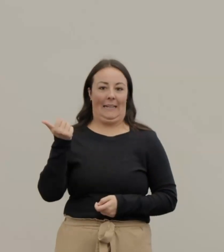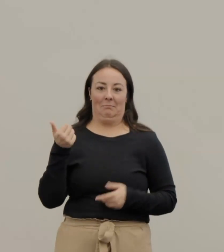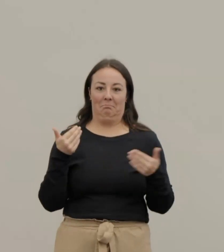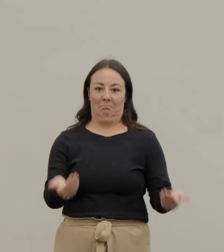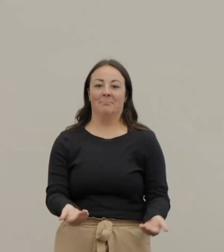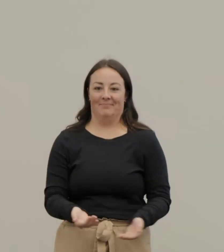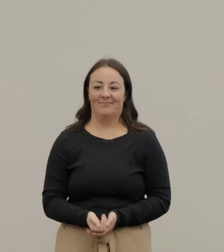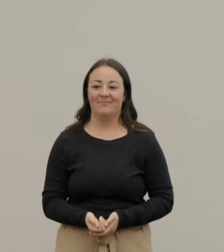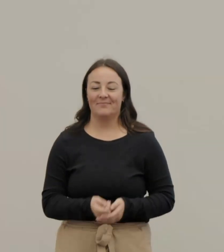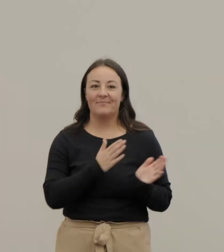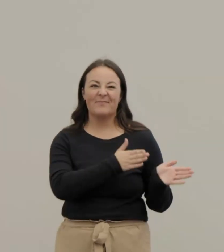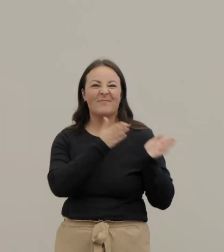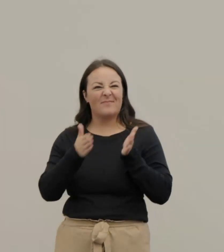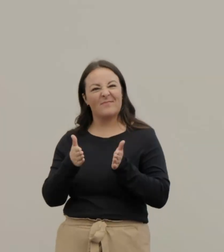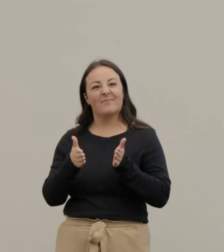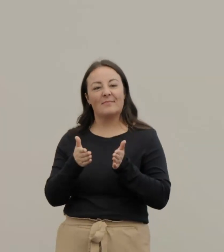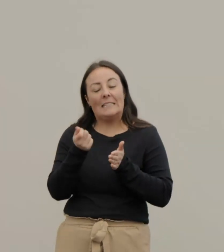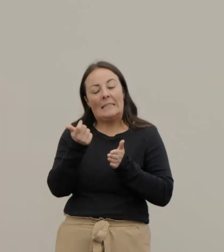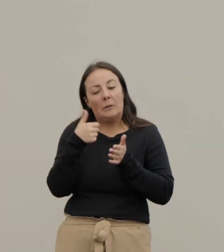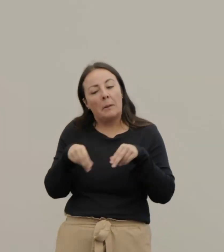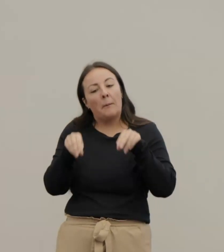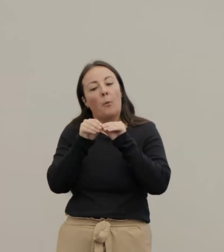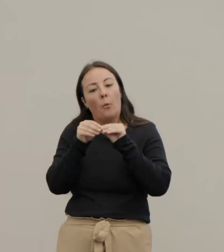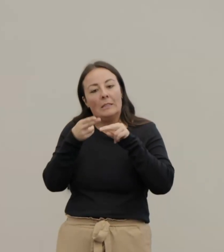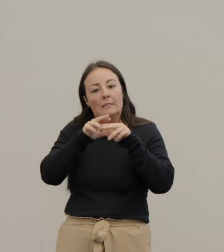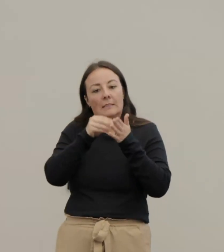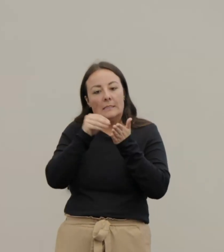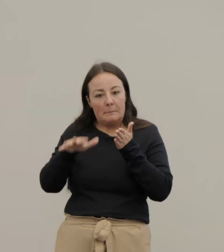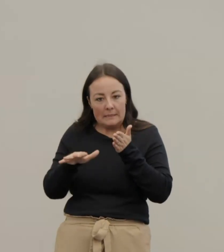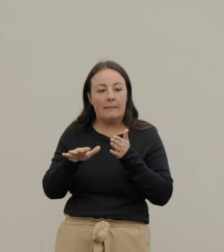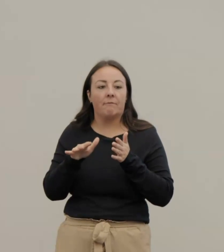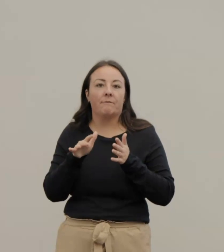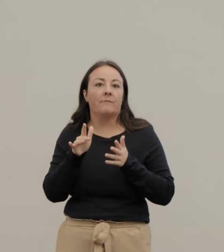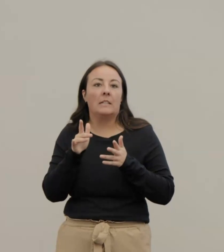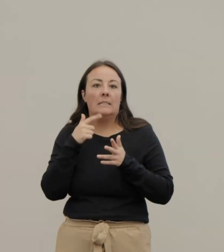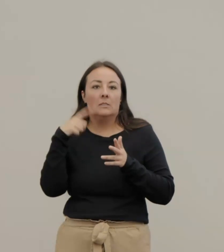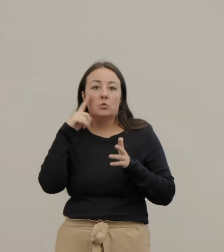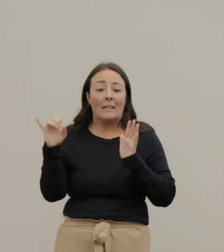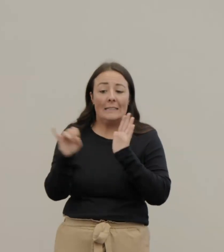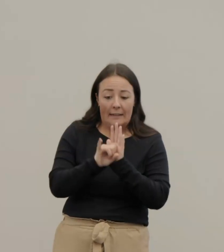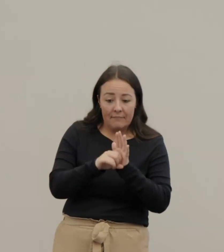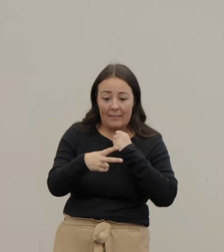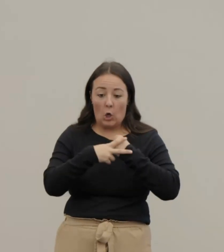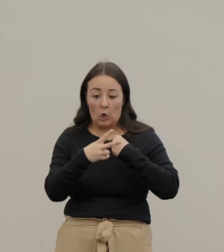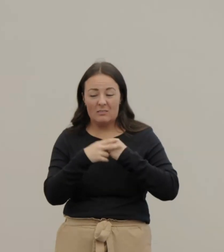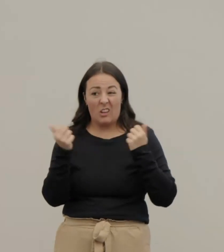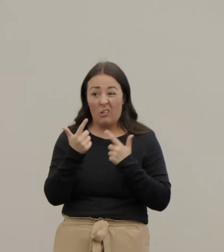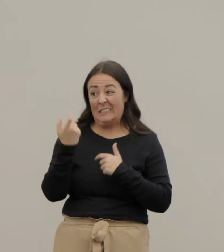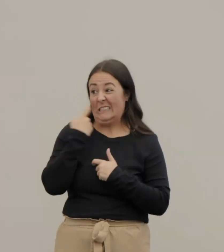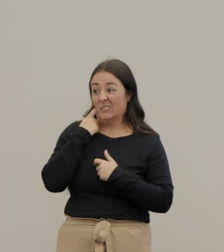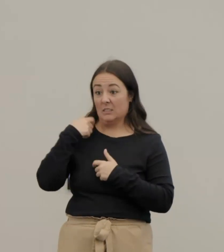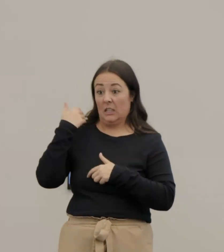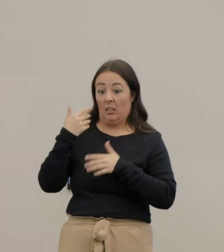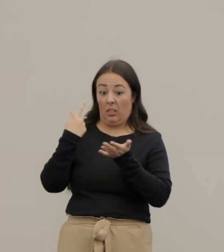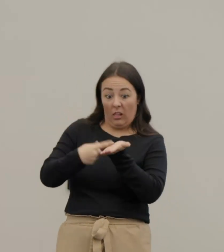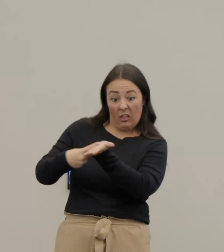The next step and the slightly more expensive option is identifying what is archivable. So all those steps we just talked about, that is super